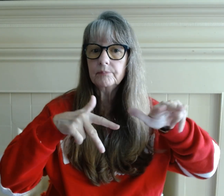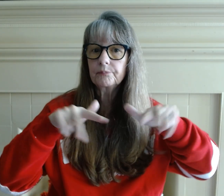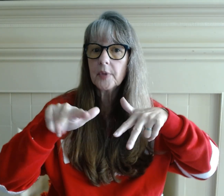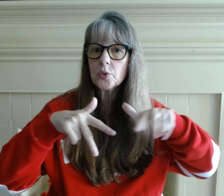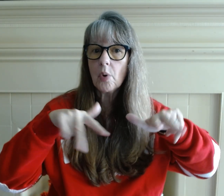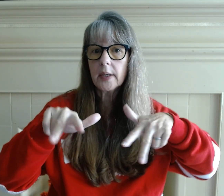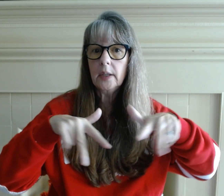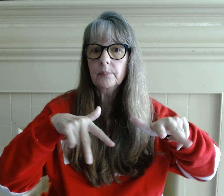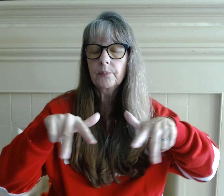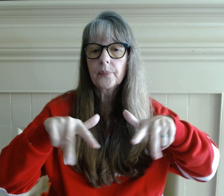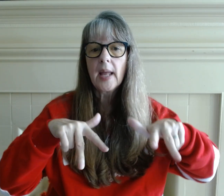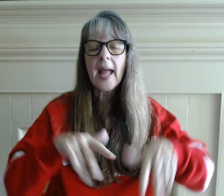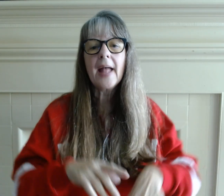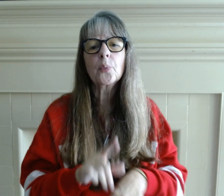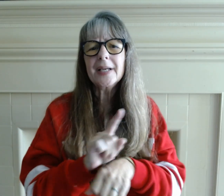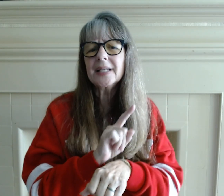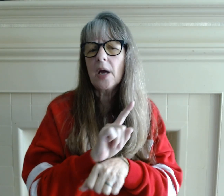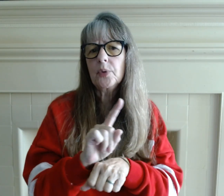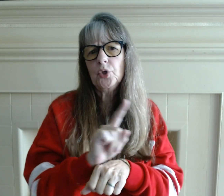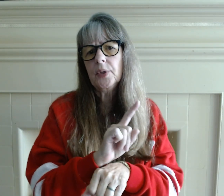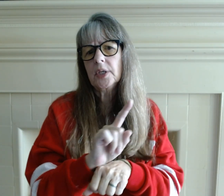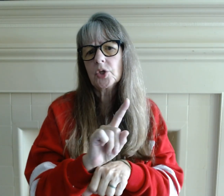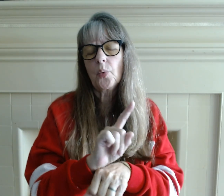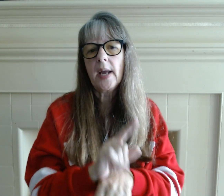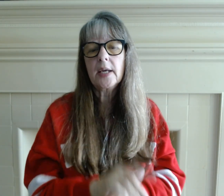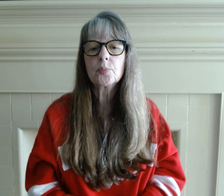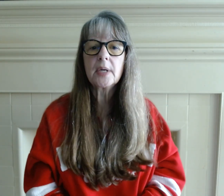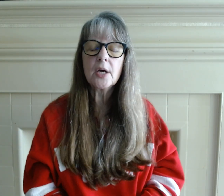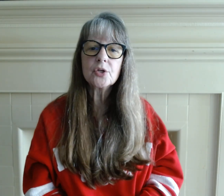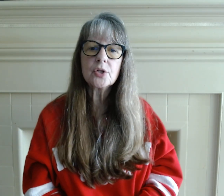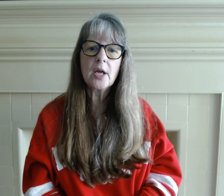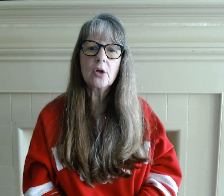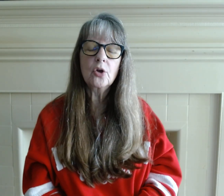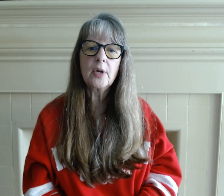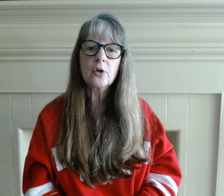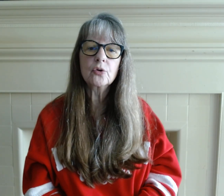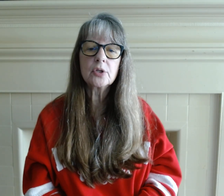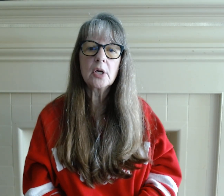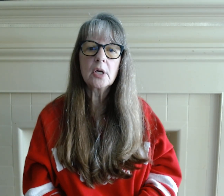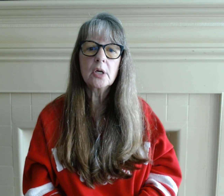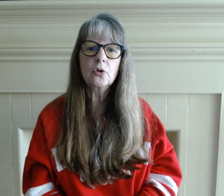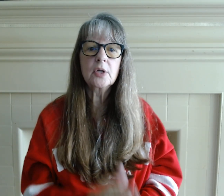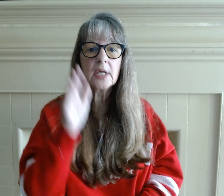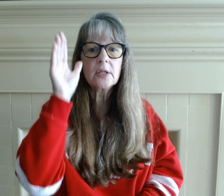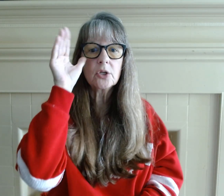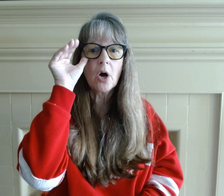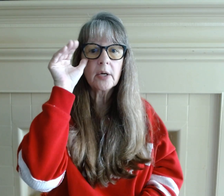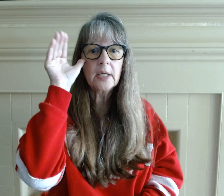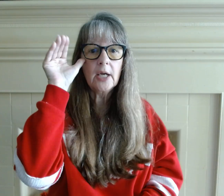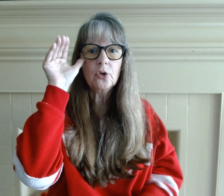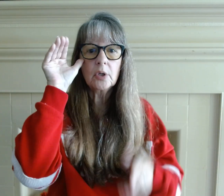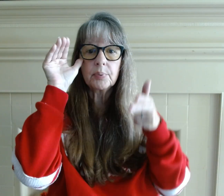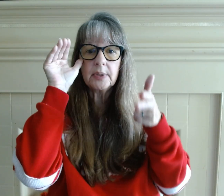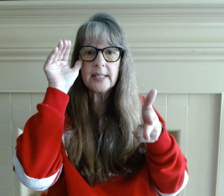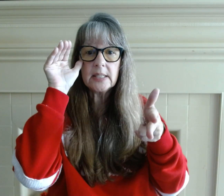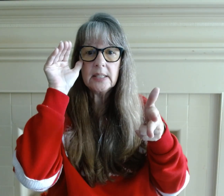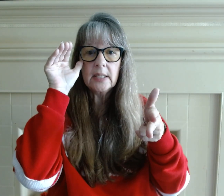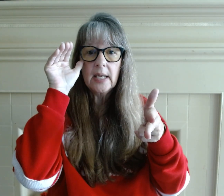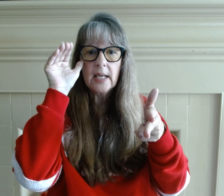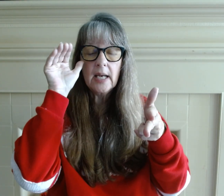He's walking. And the reason I would do it this way is because here's you could say the donkey, and you could place it, and then